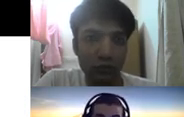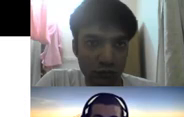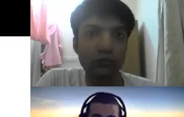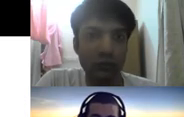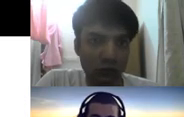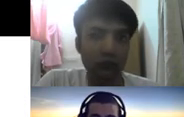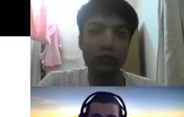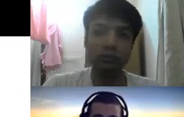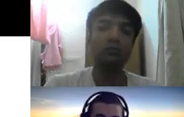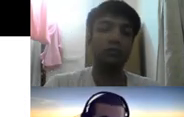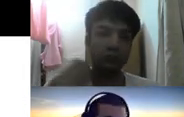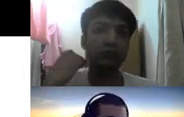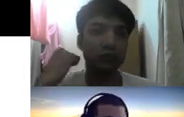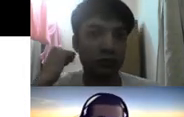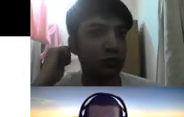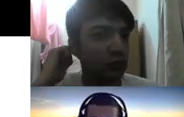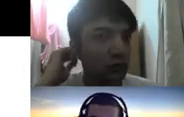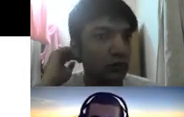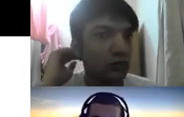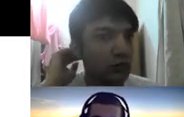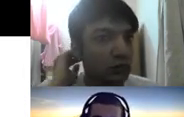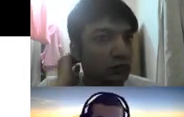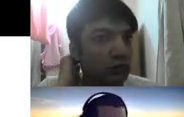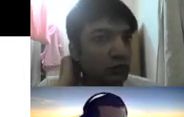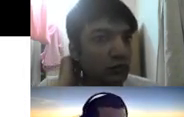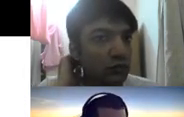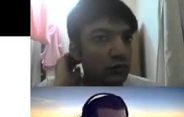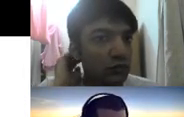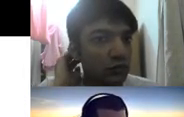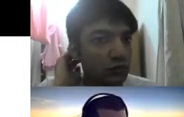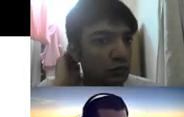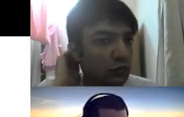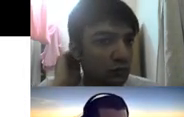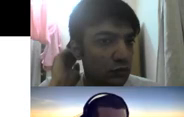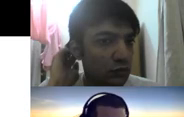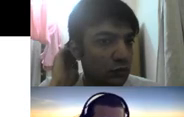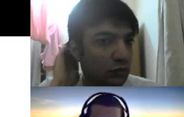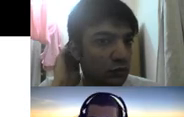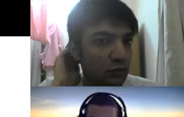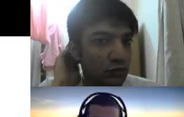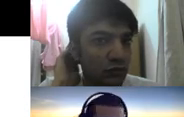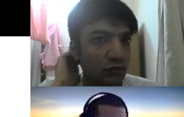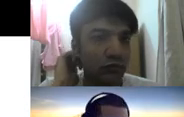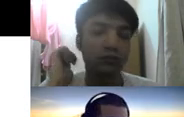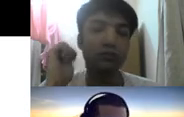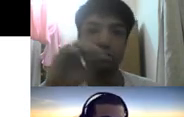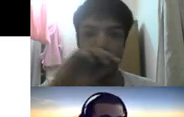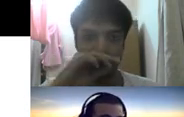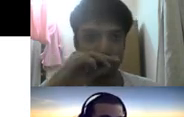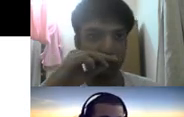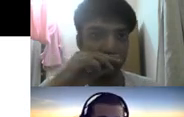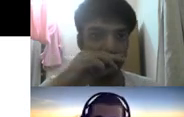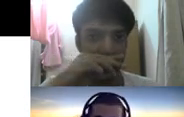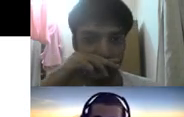to control what the microphone does, but it is something that we're thinking on. And the last thing that we're thinking on